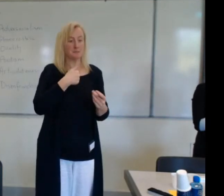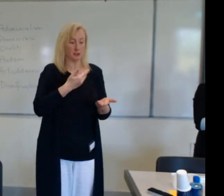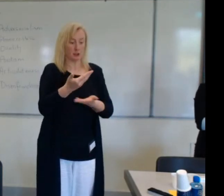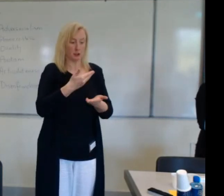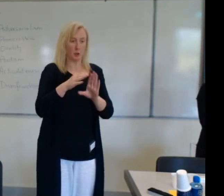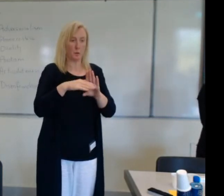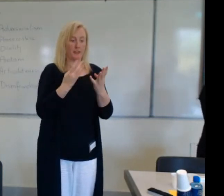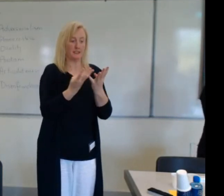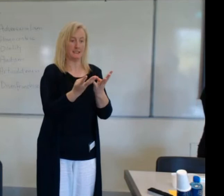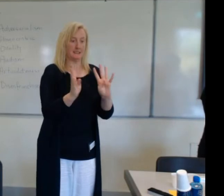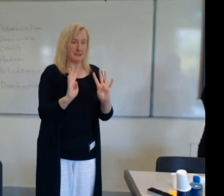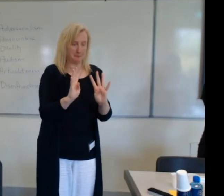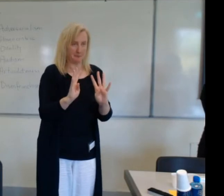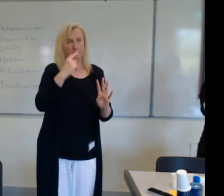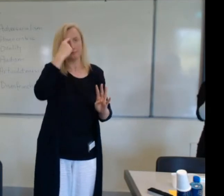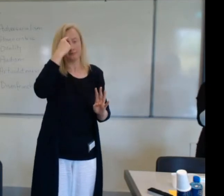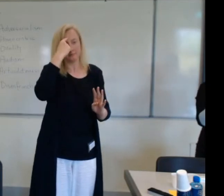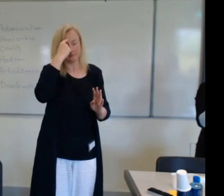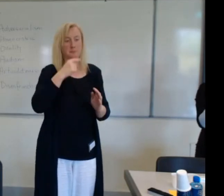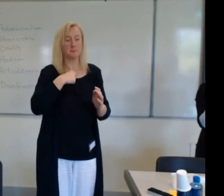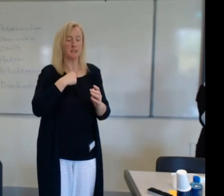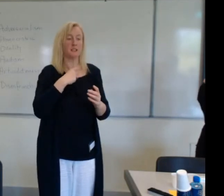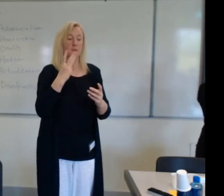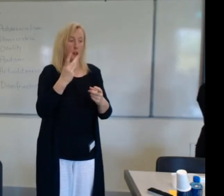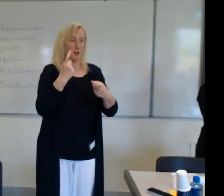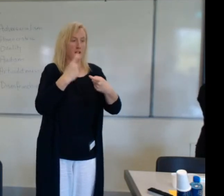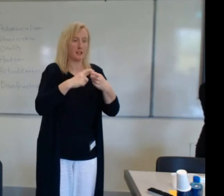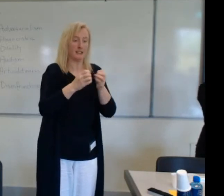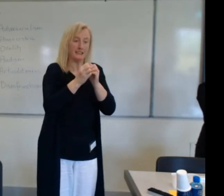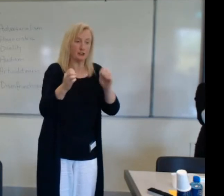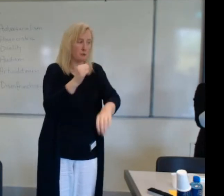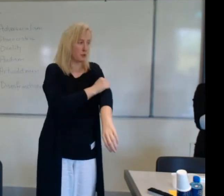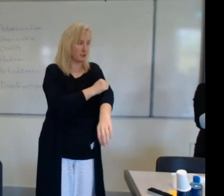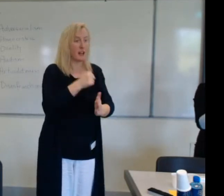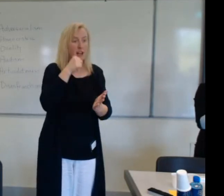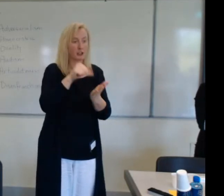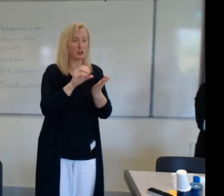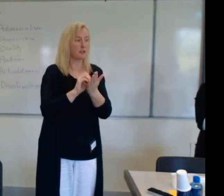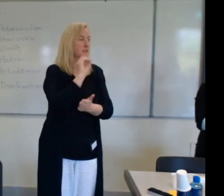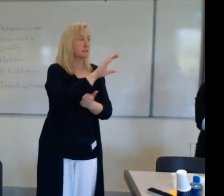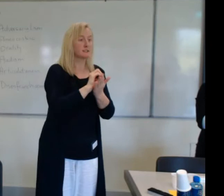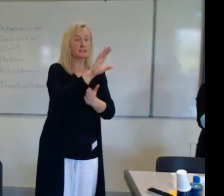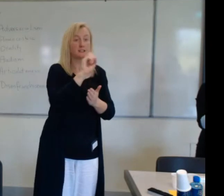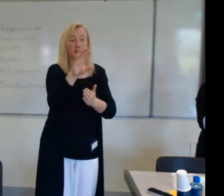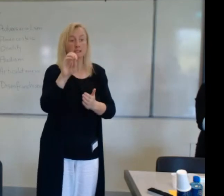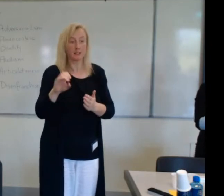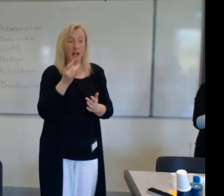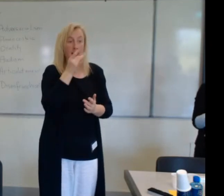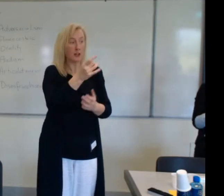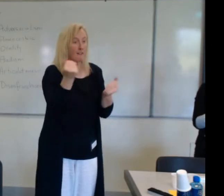we decided to contact each prison and to send a letter to each prison and see if they have data or the